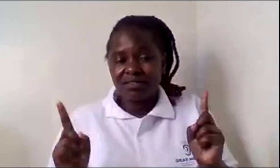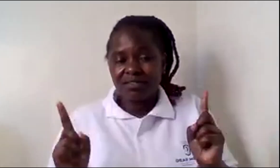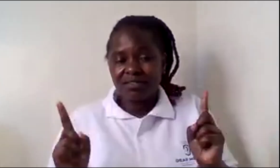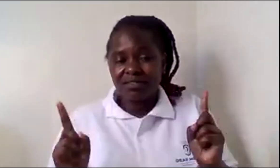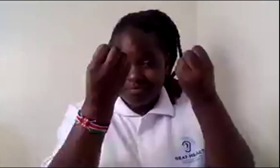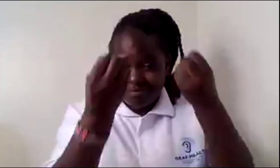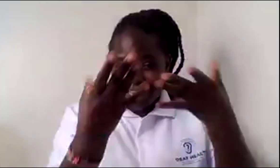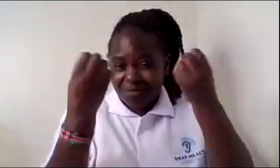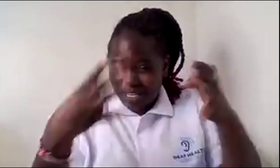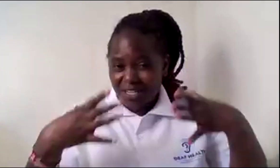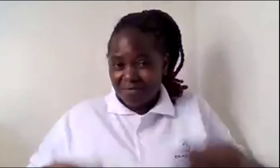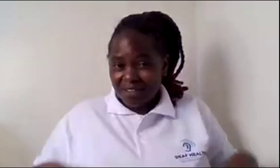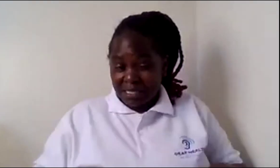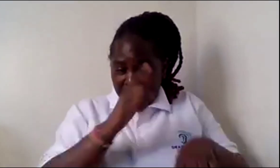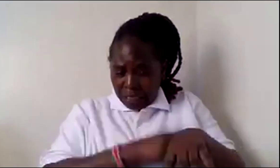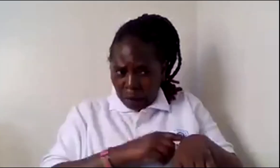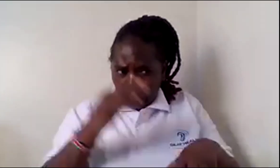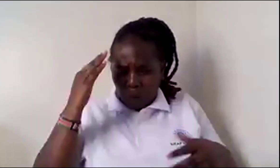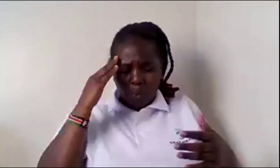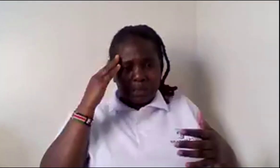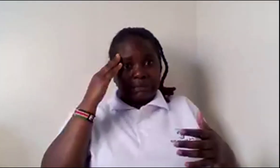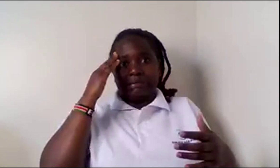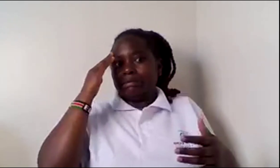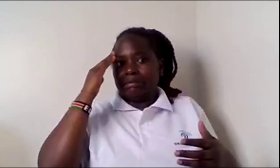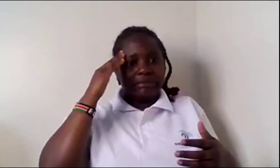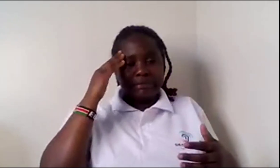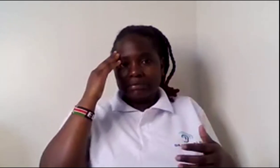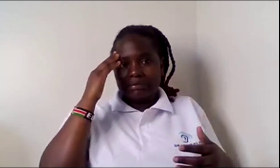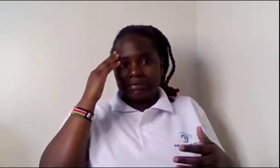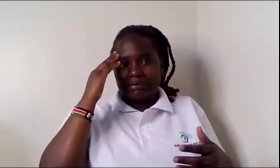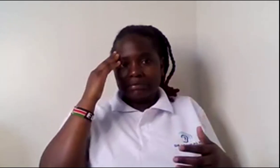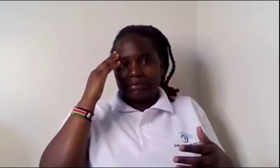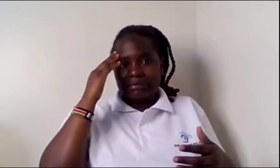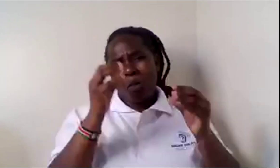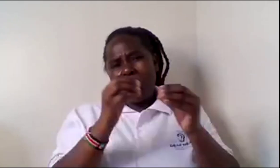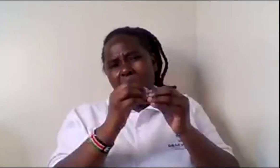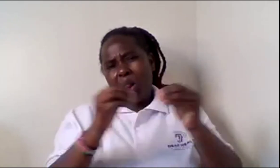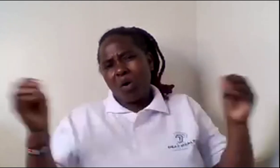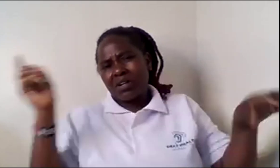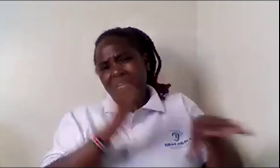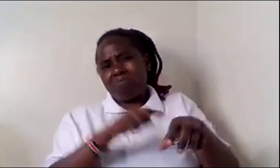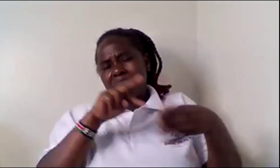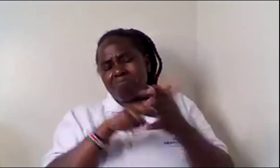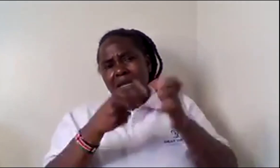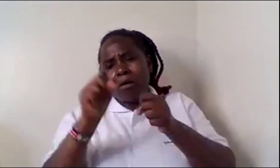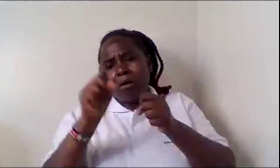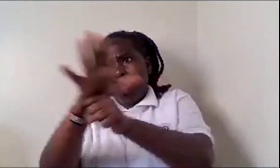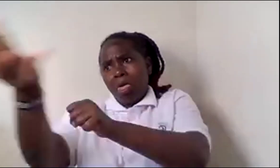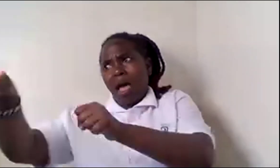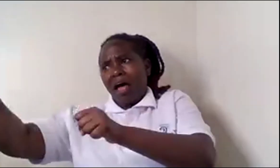the time they realize they have syphilis, it might have already have spread quite far. But remember, syphilis, that's why we are